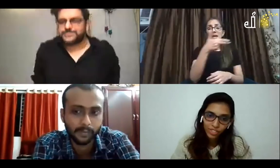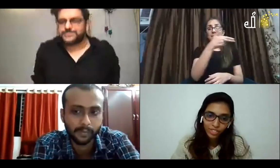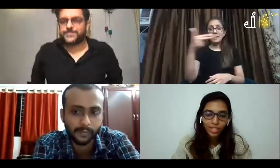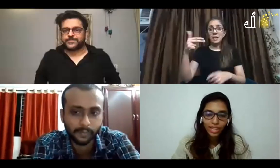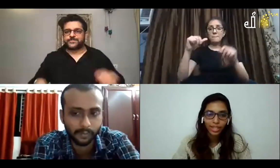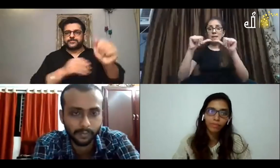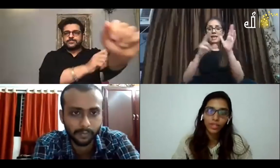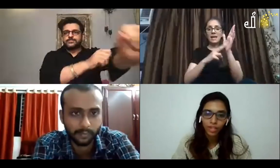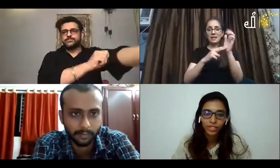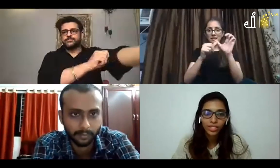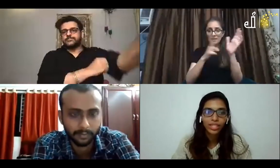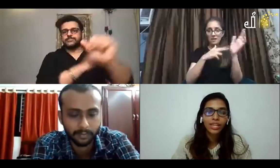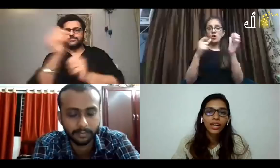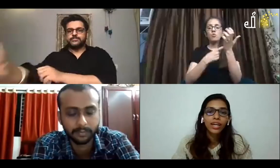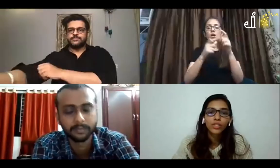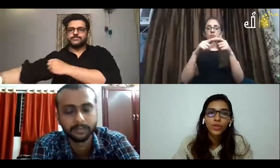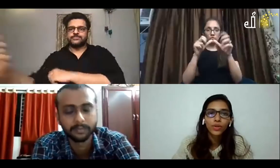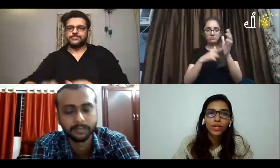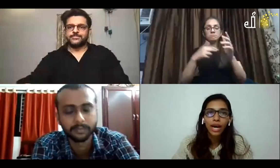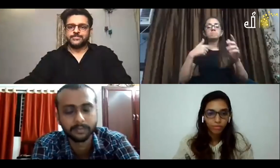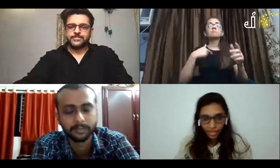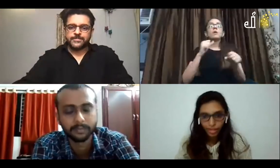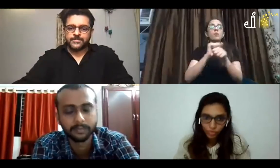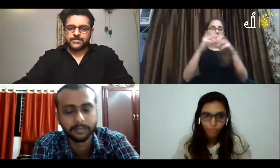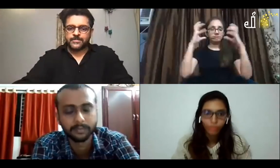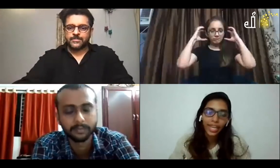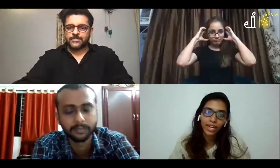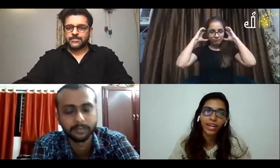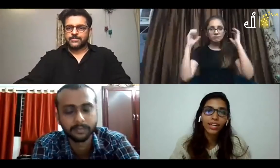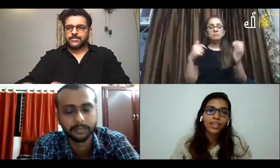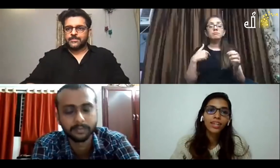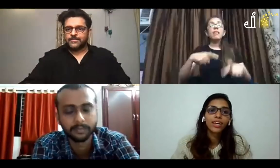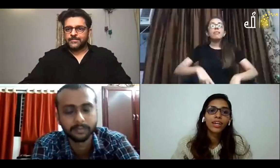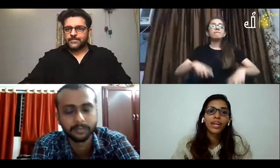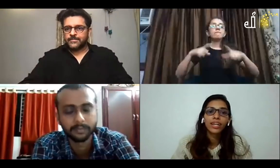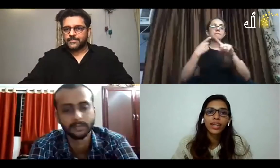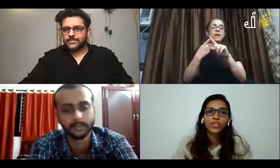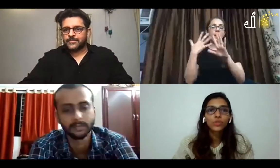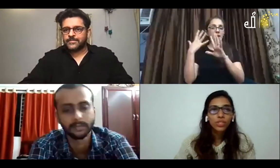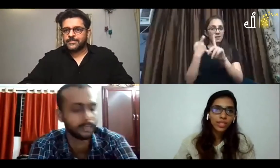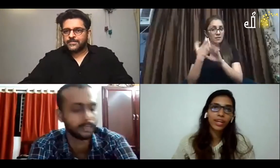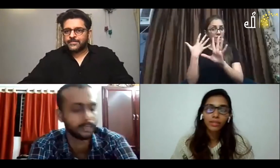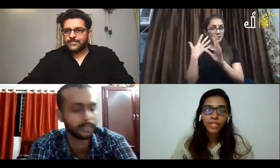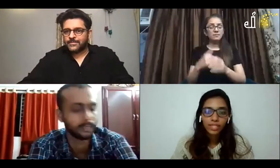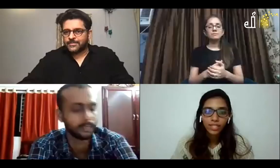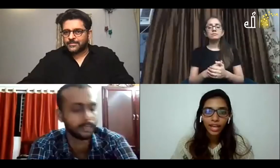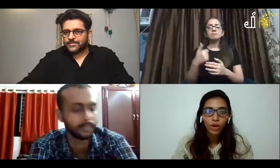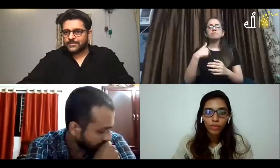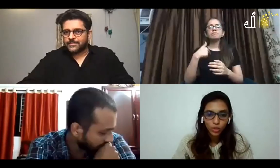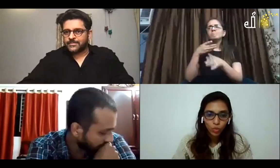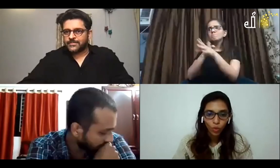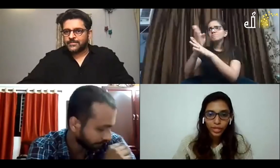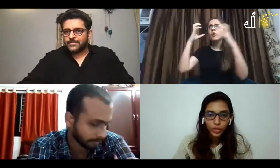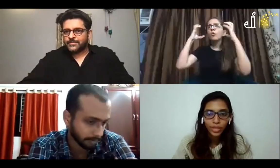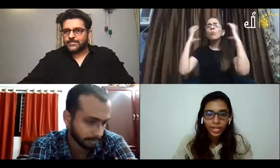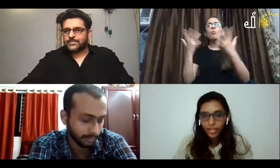Anna Rajan, and I'm an audiologist. I'm from Kerala, and I chose this career because I